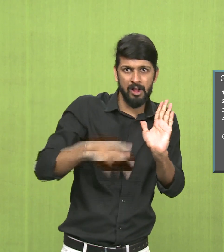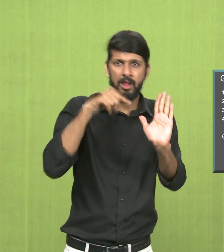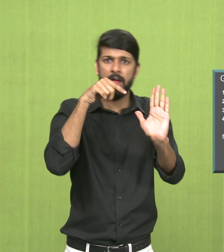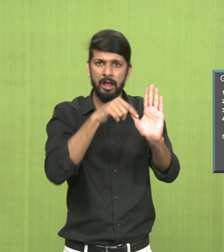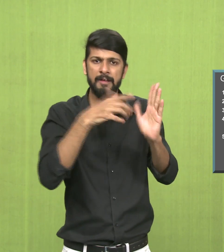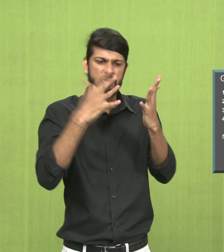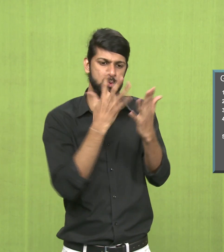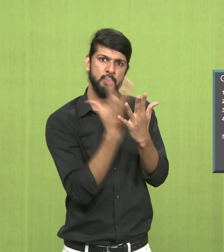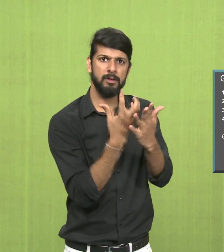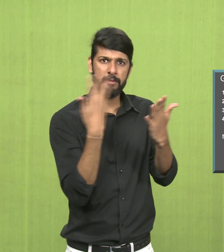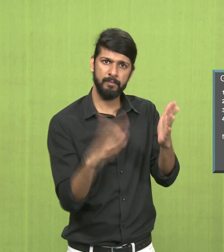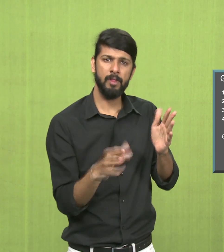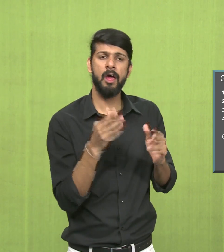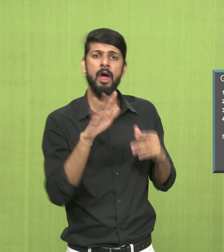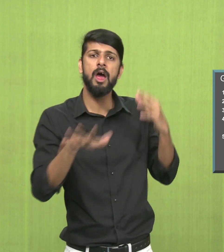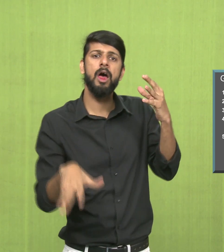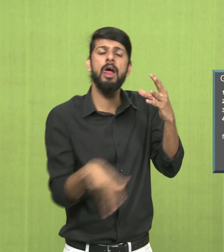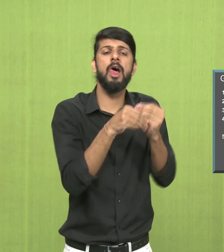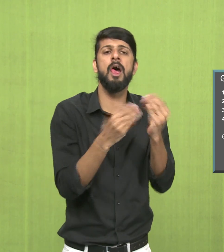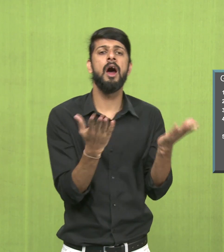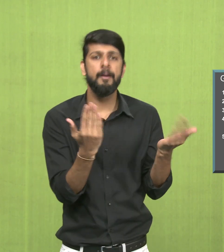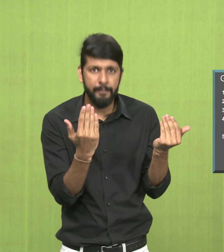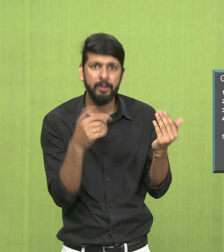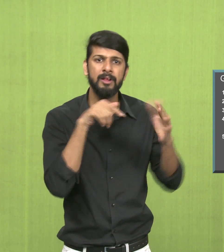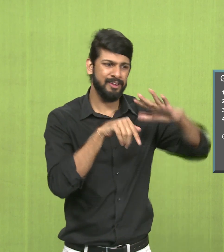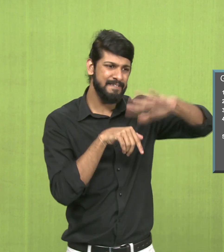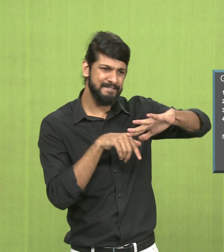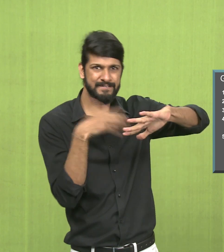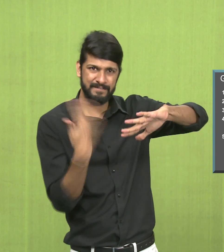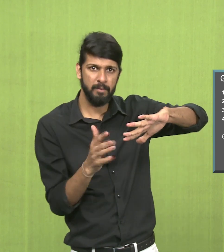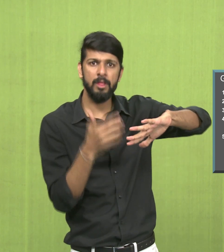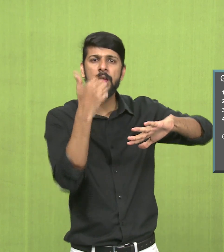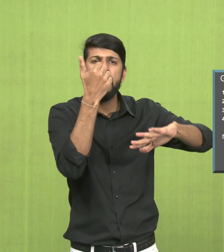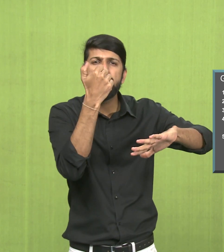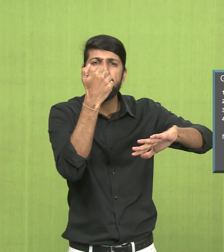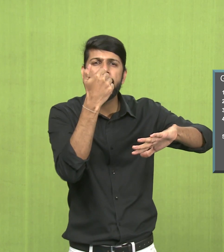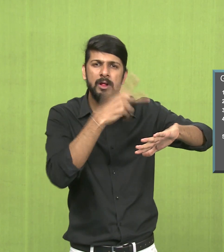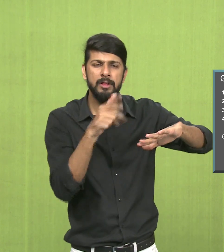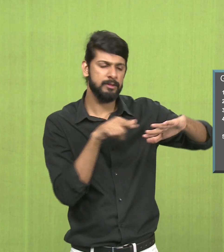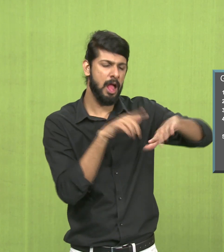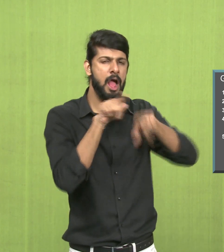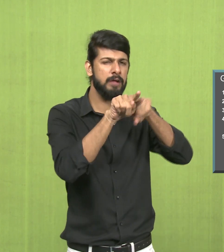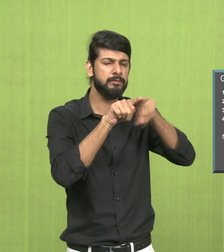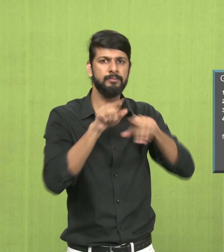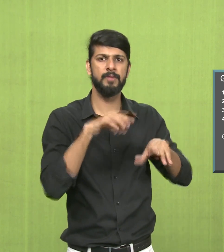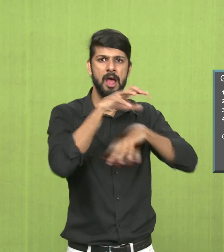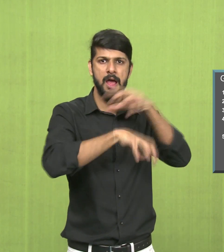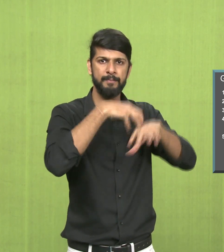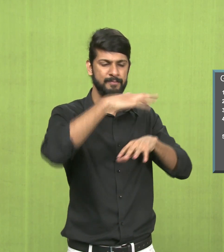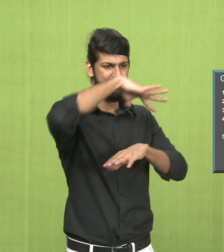The tiger, as you see in the print, is made by the palm, the shape, and on top